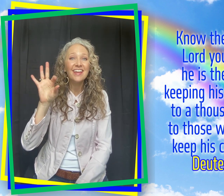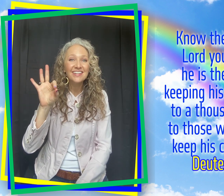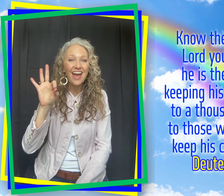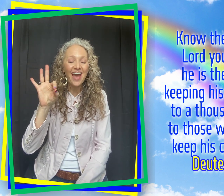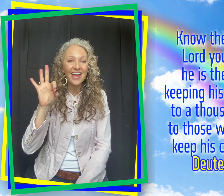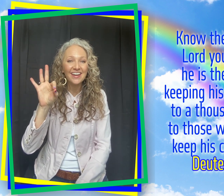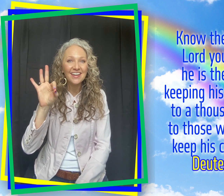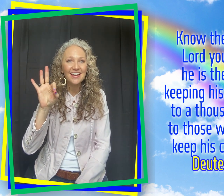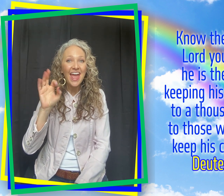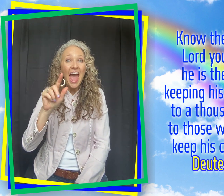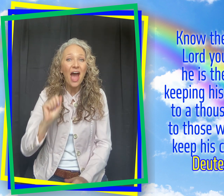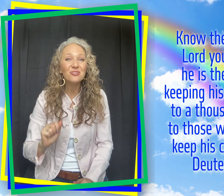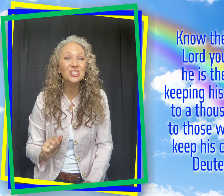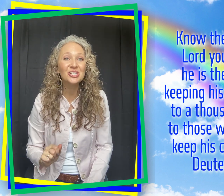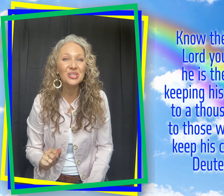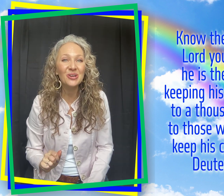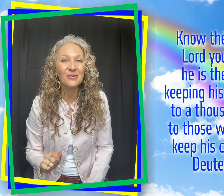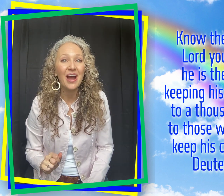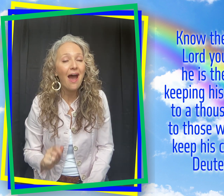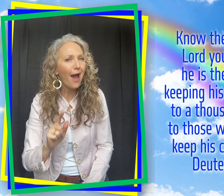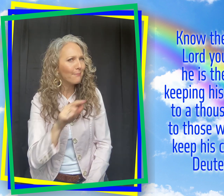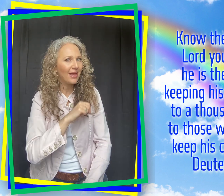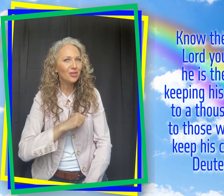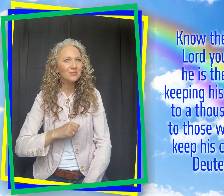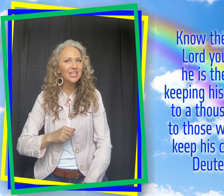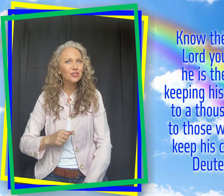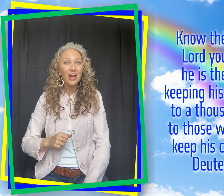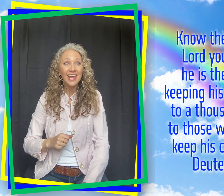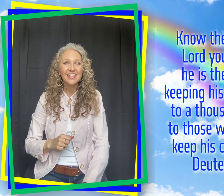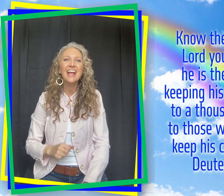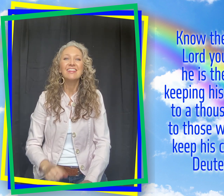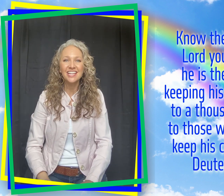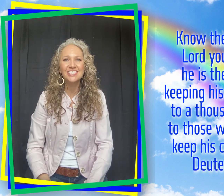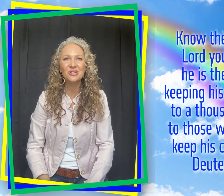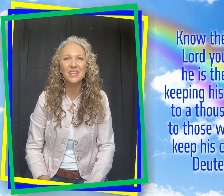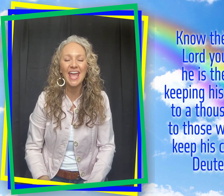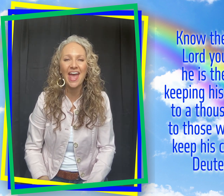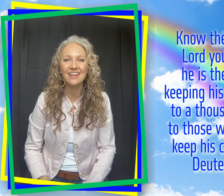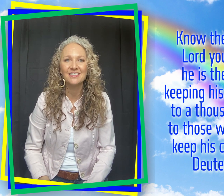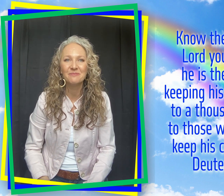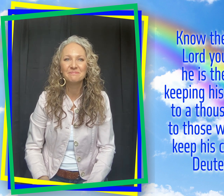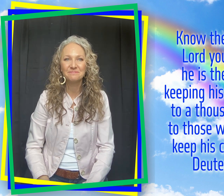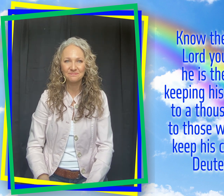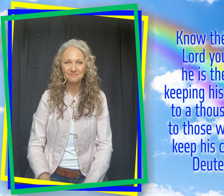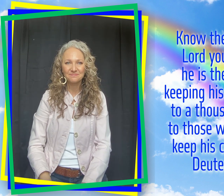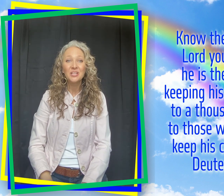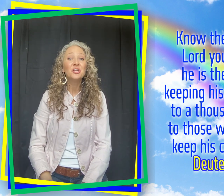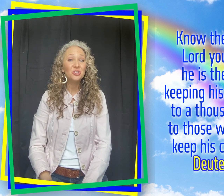7, 9. How'd you do? I bet you did great. Let's do it again.